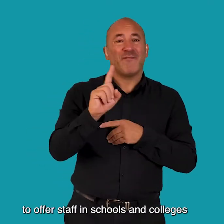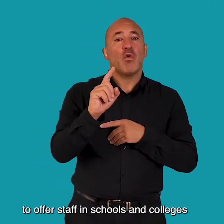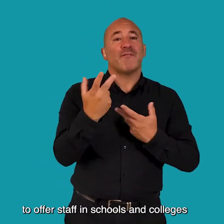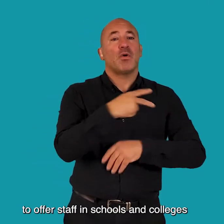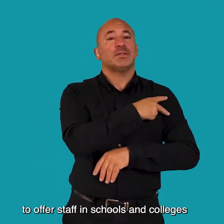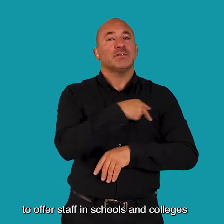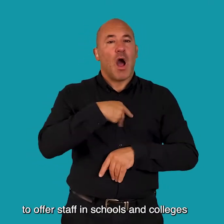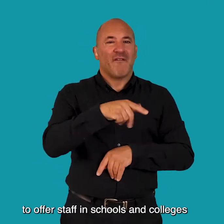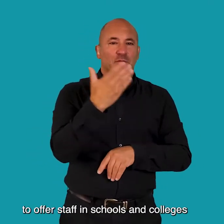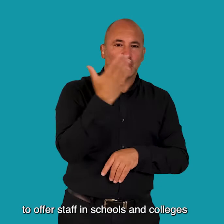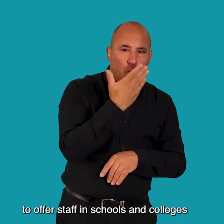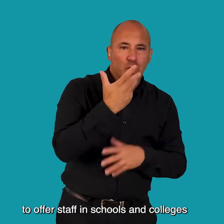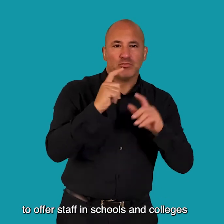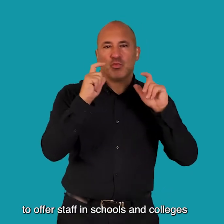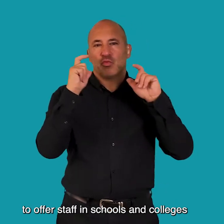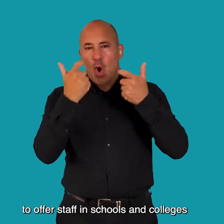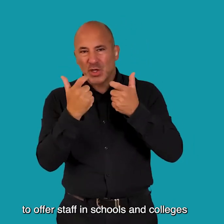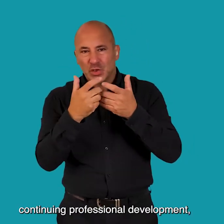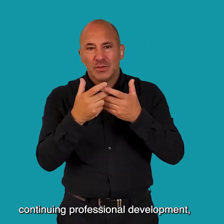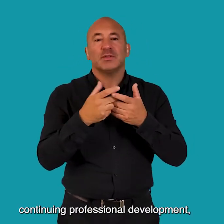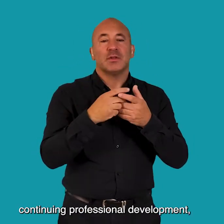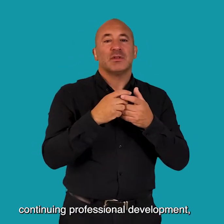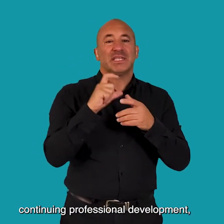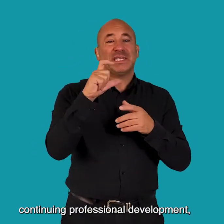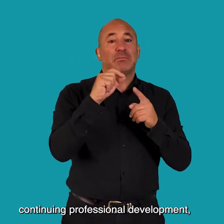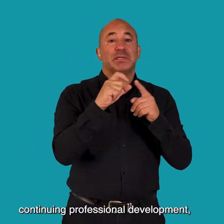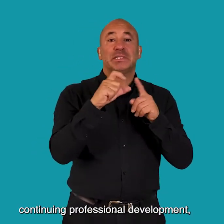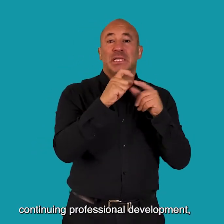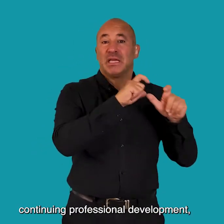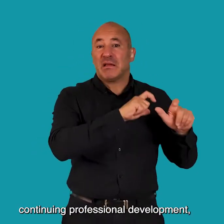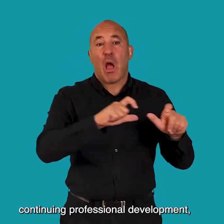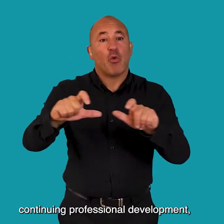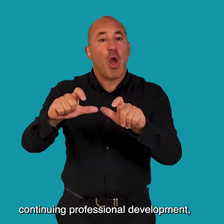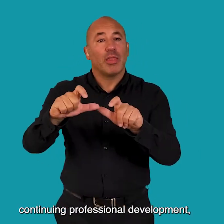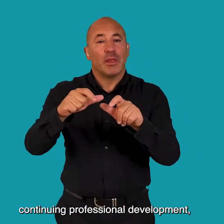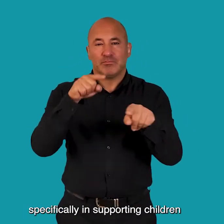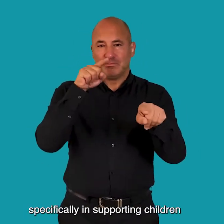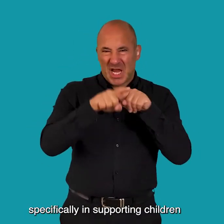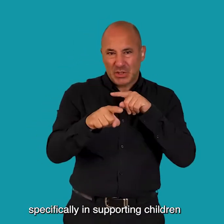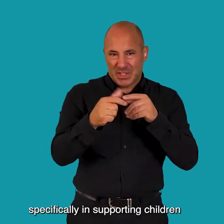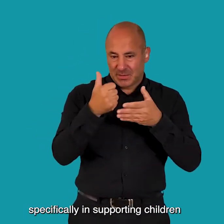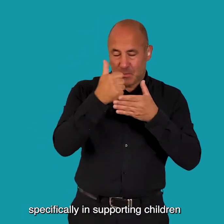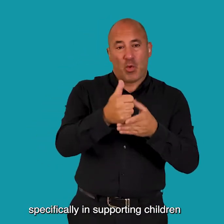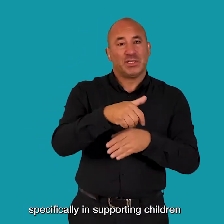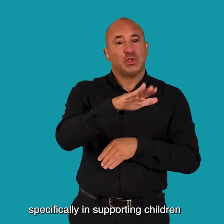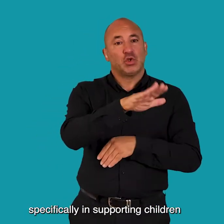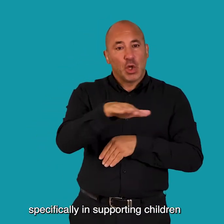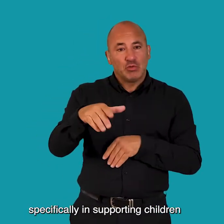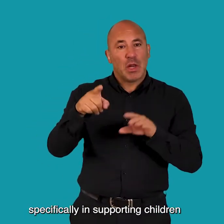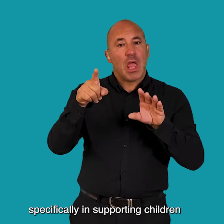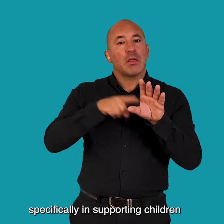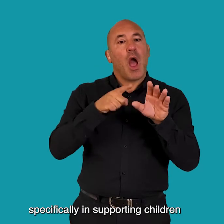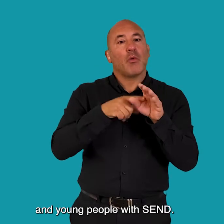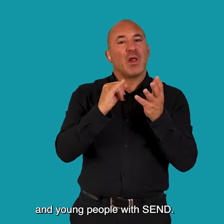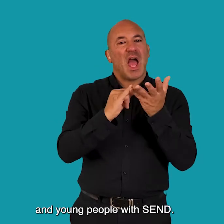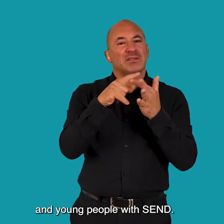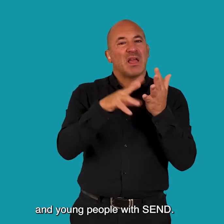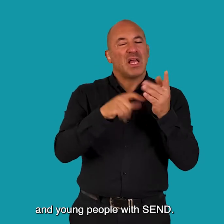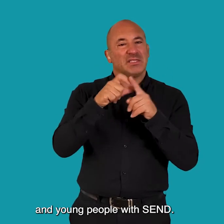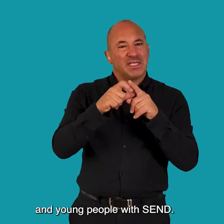offer staff in schools and colleges continuing professional development, specifically in supporting children and young people with